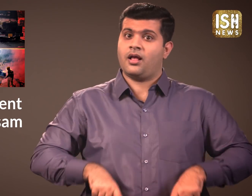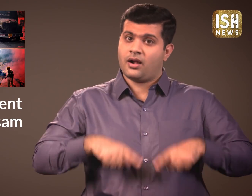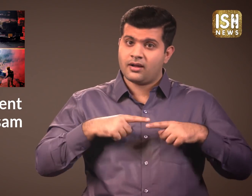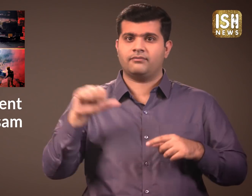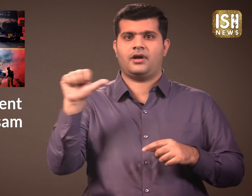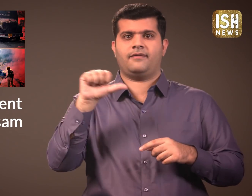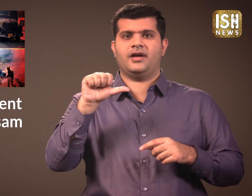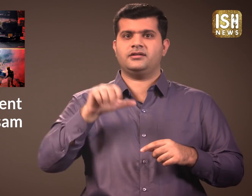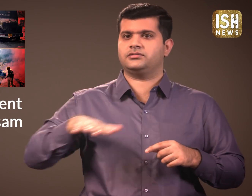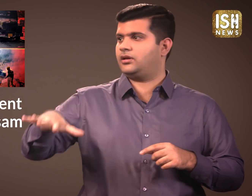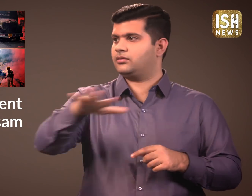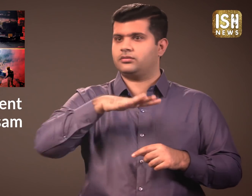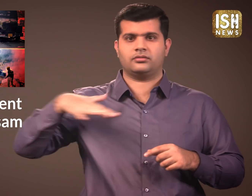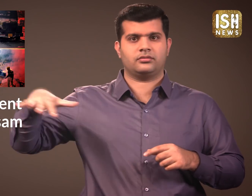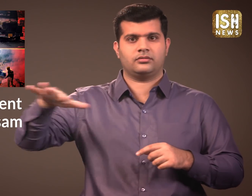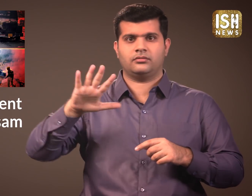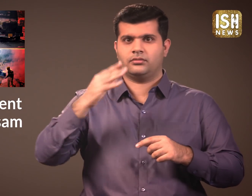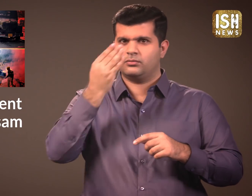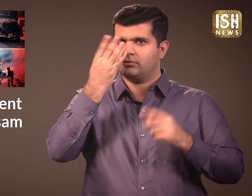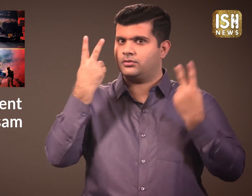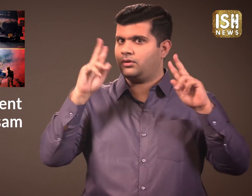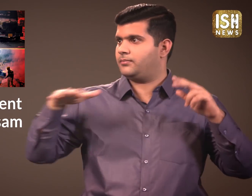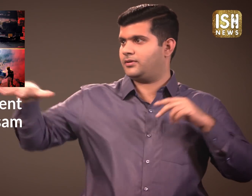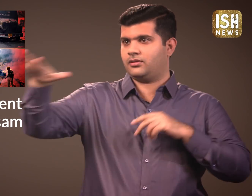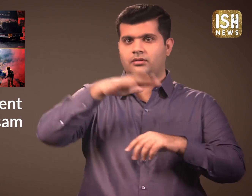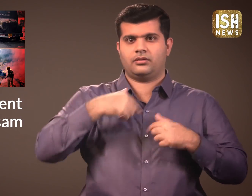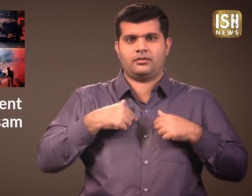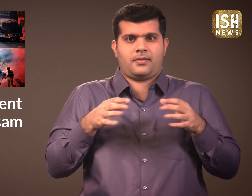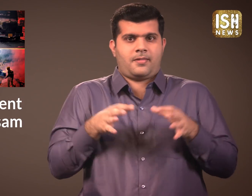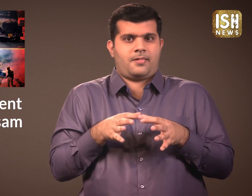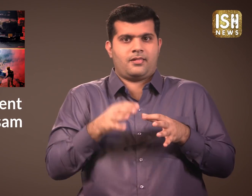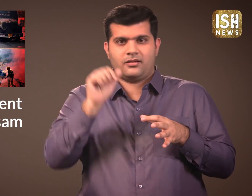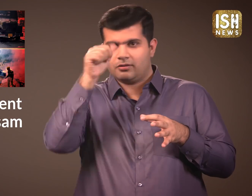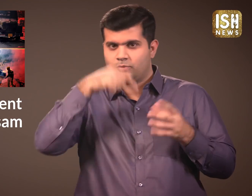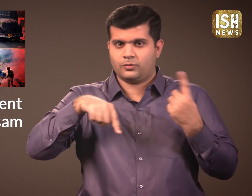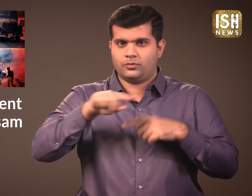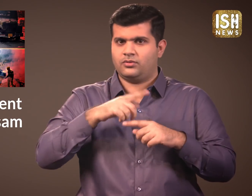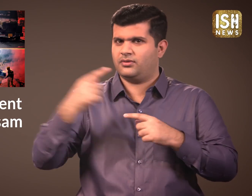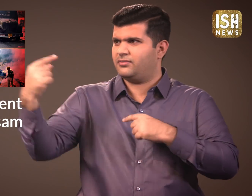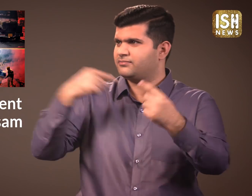living in Afghanistan, if due to persecution from the Muslim majority,